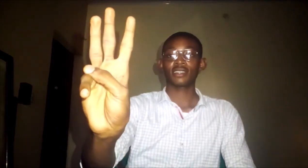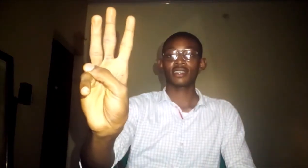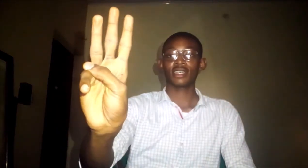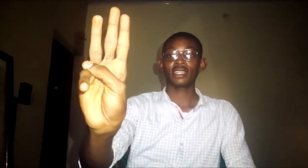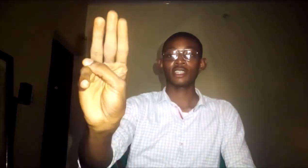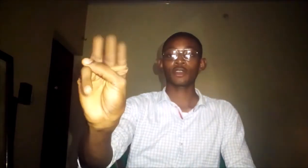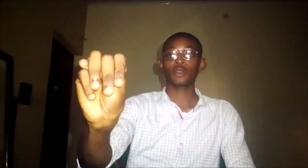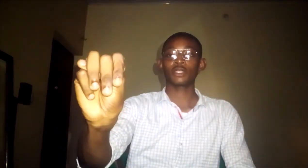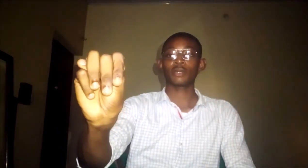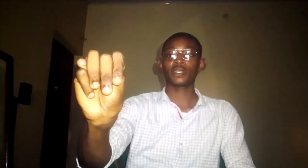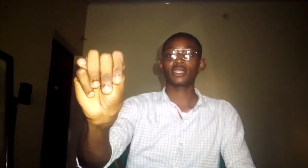and then you close them on it.